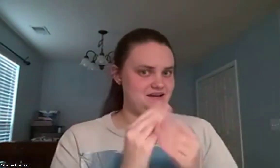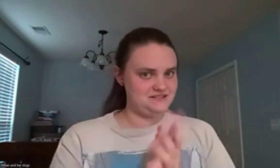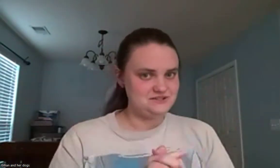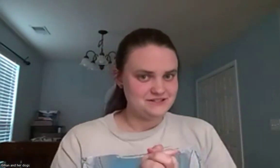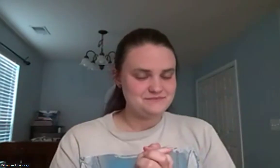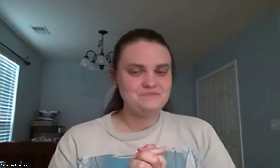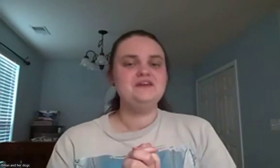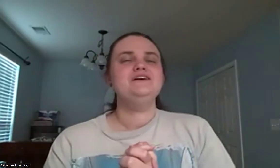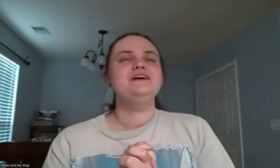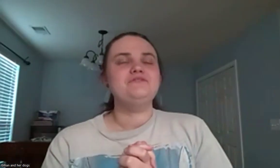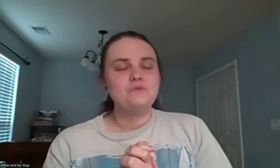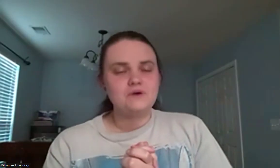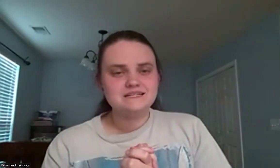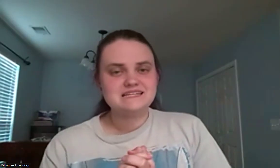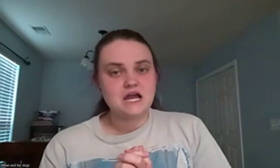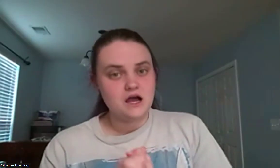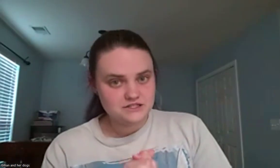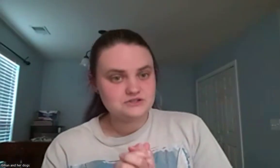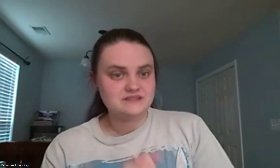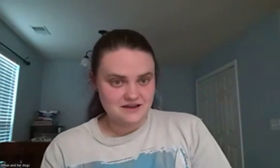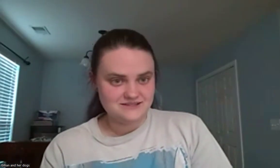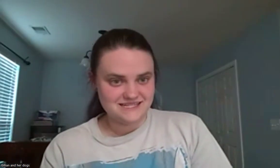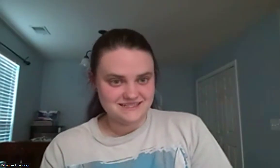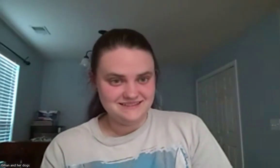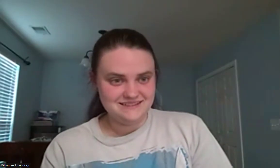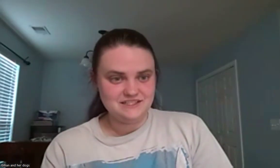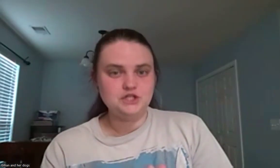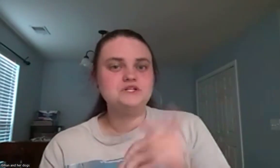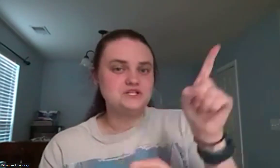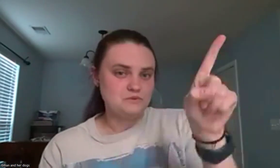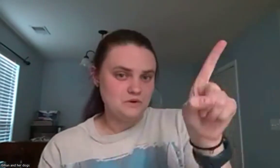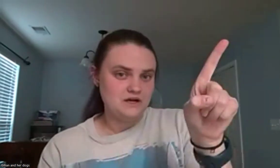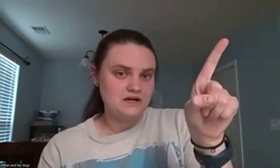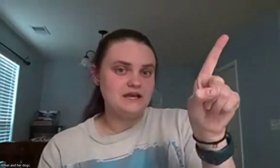to it. If you wanted to say 100,000, you would do